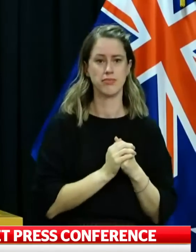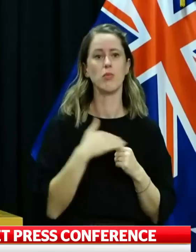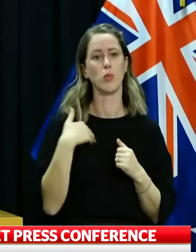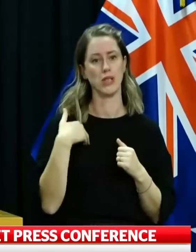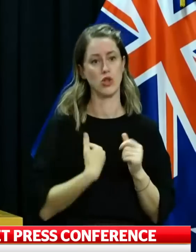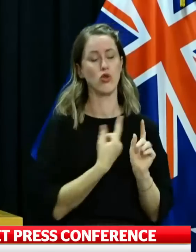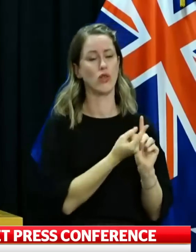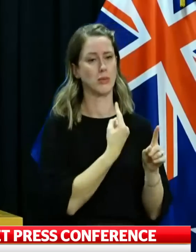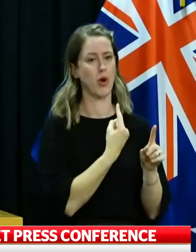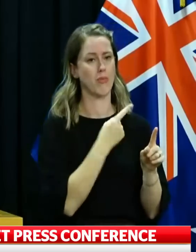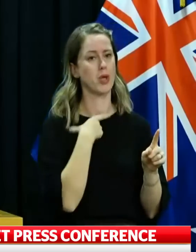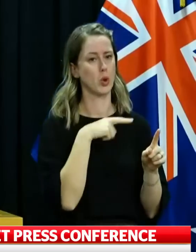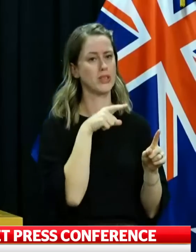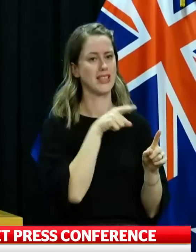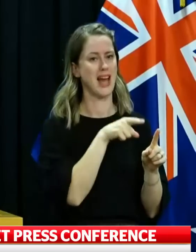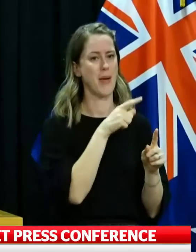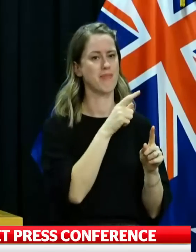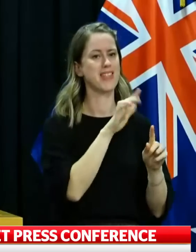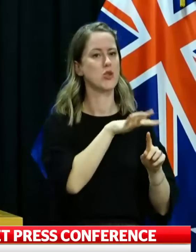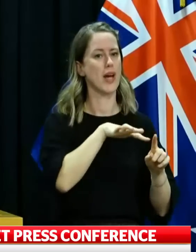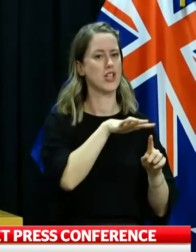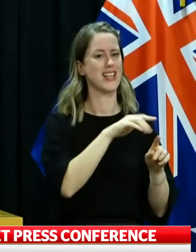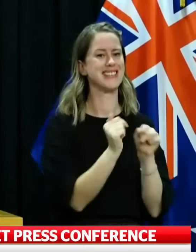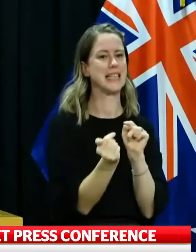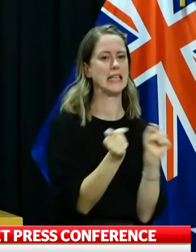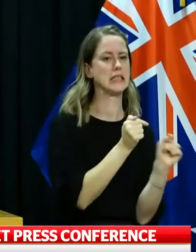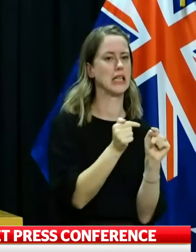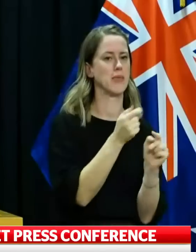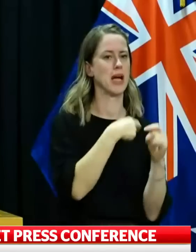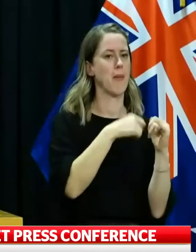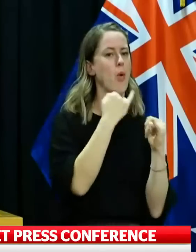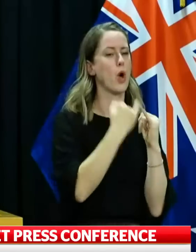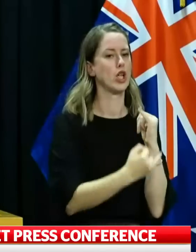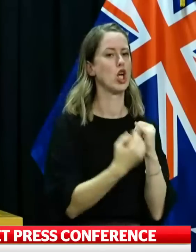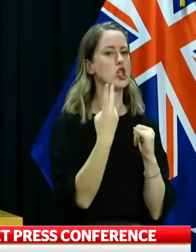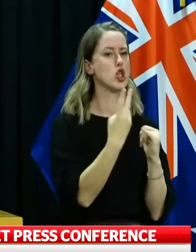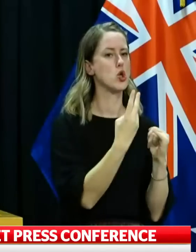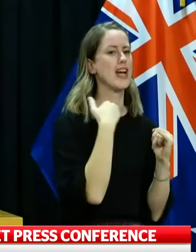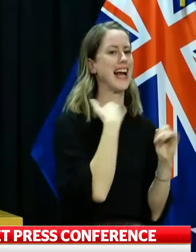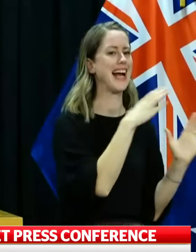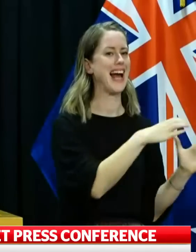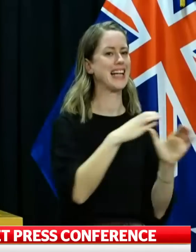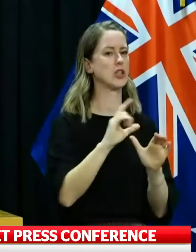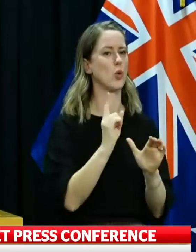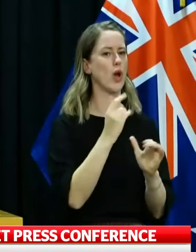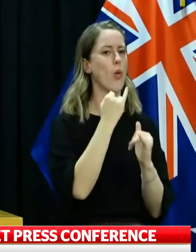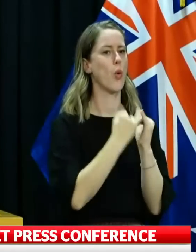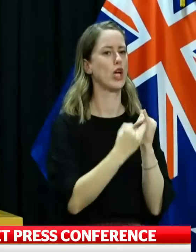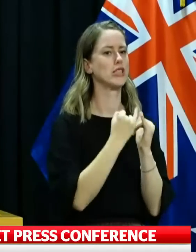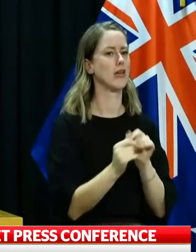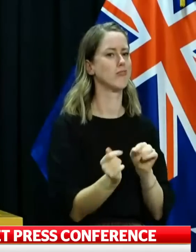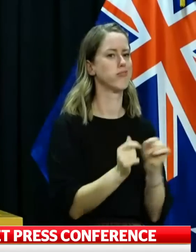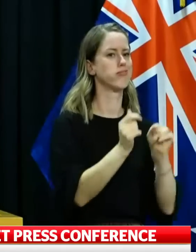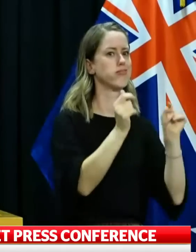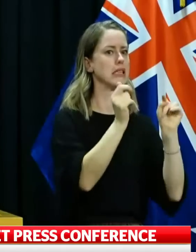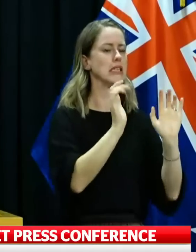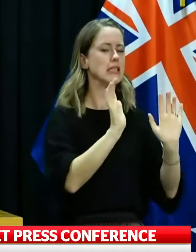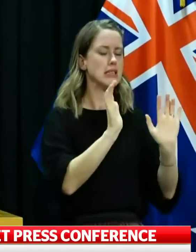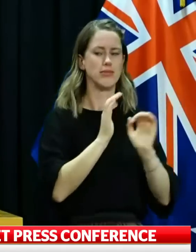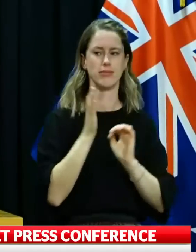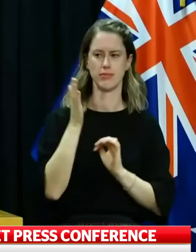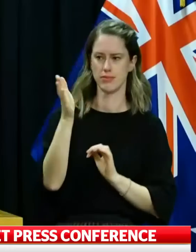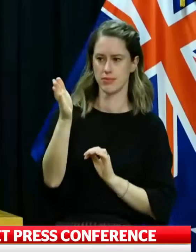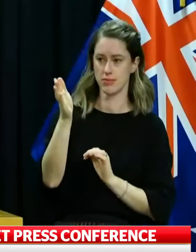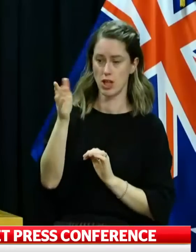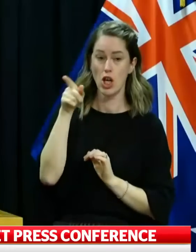need to respond to the escalation in tensions that we've seen, particularly between two gangs in Auckland in recent times. Passionate speech in the House